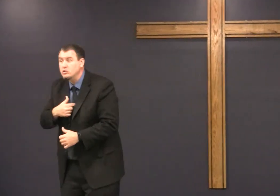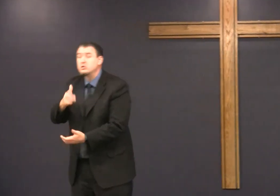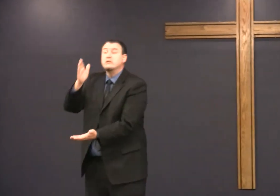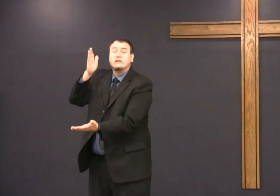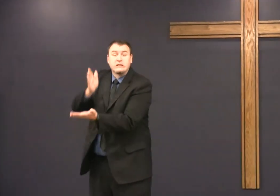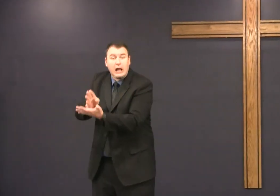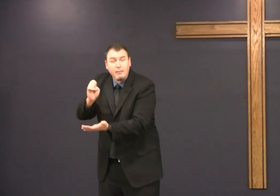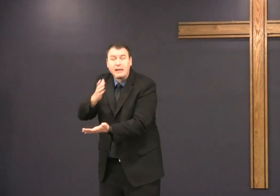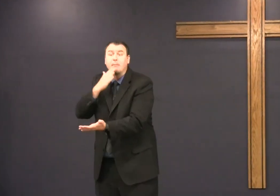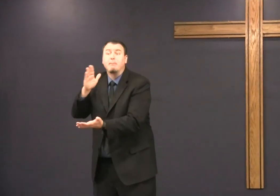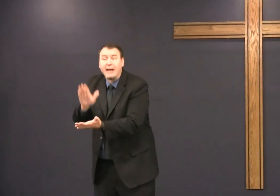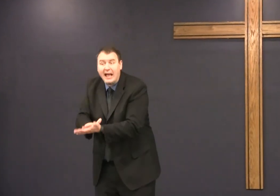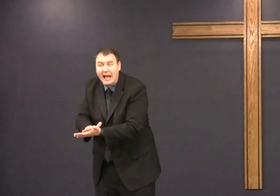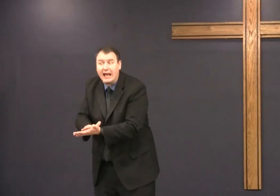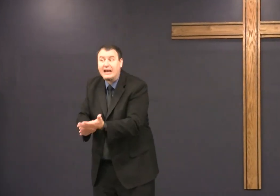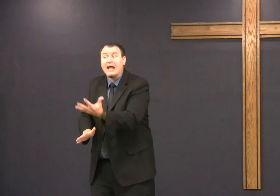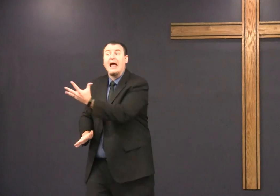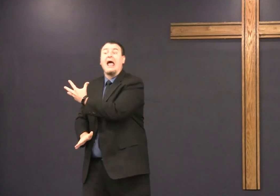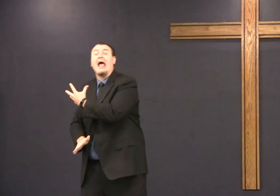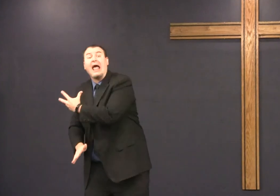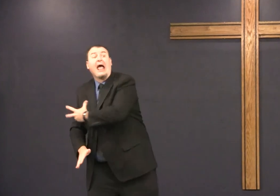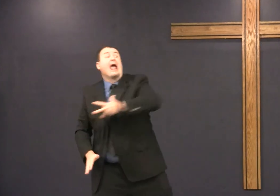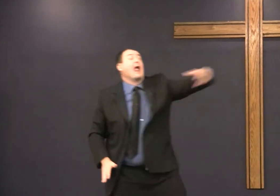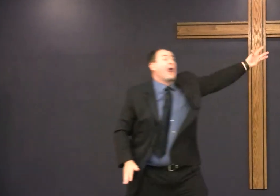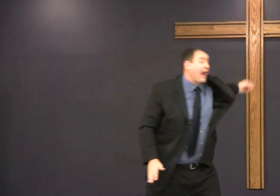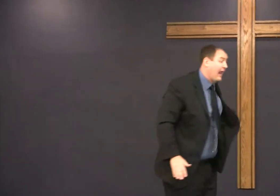He calls us to stop being bad and